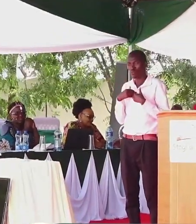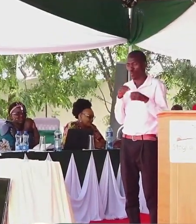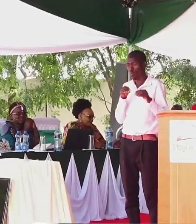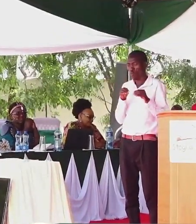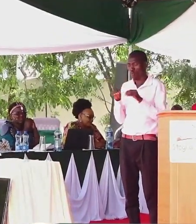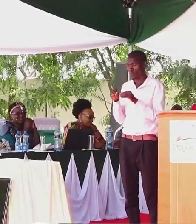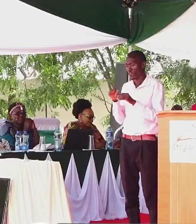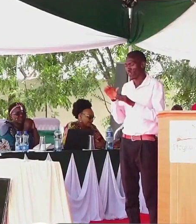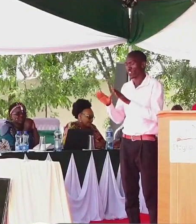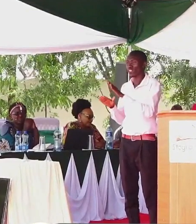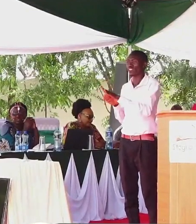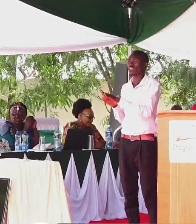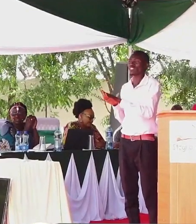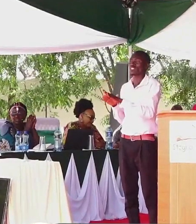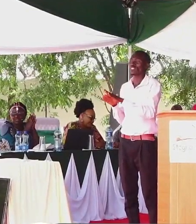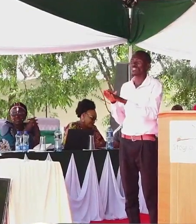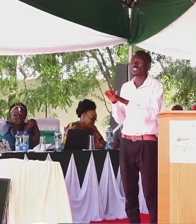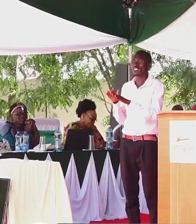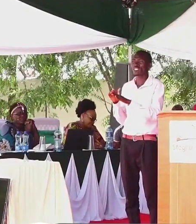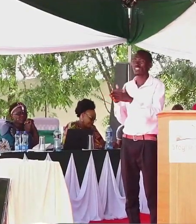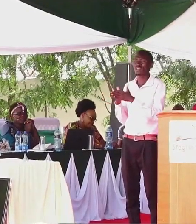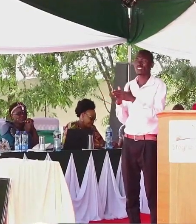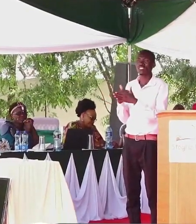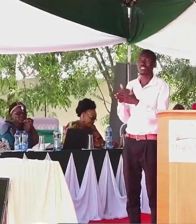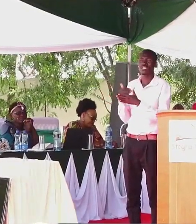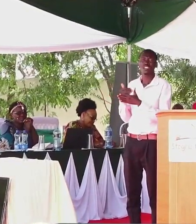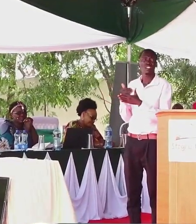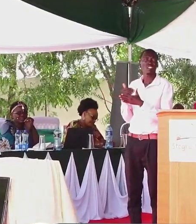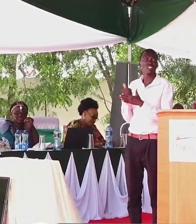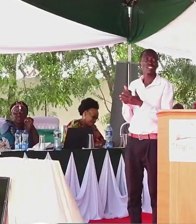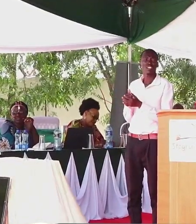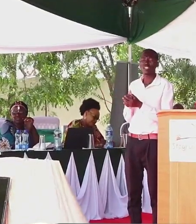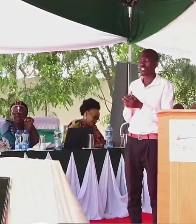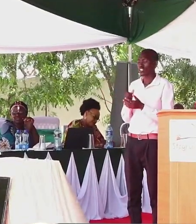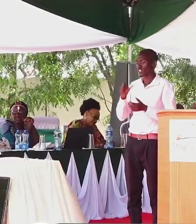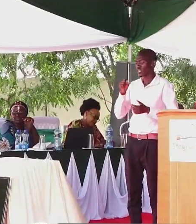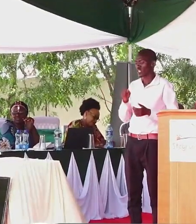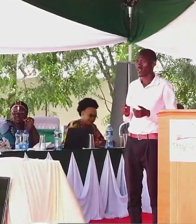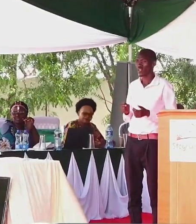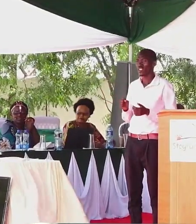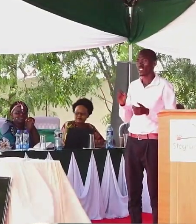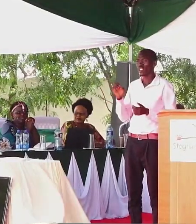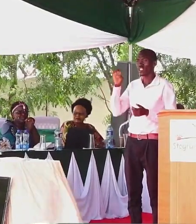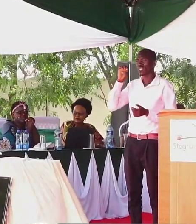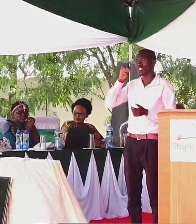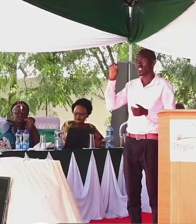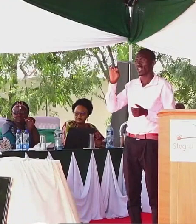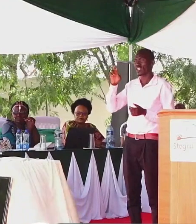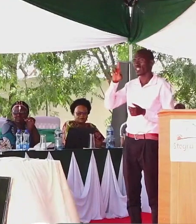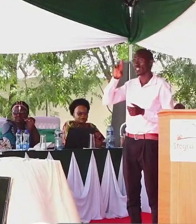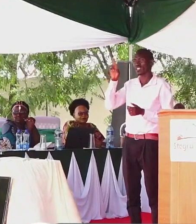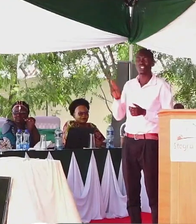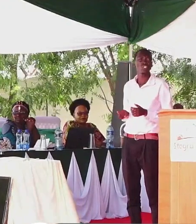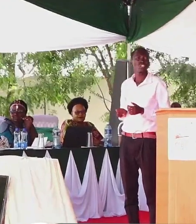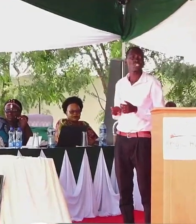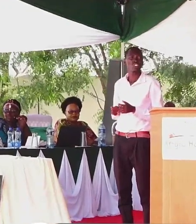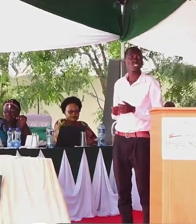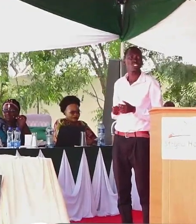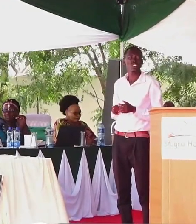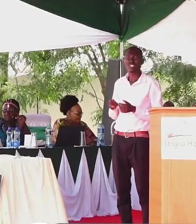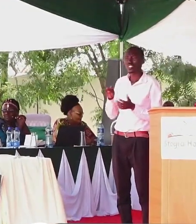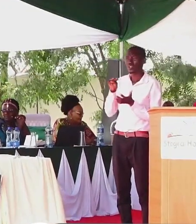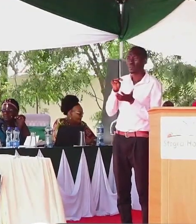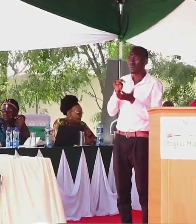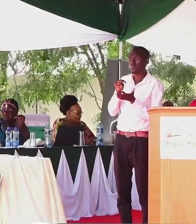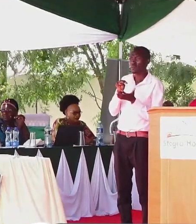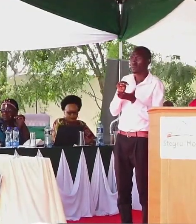next one, and this is the southeastern region, but I notice Machakos seem to have